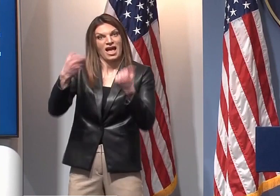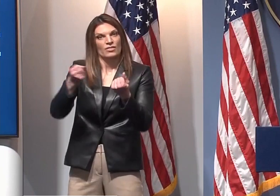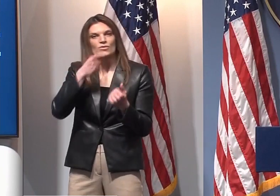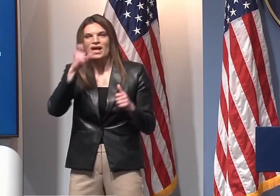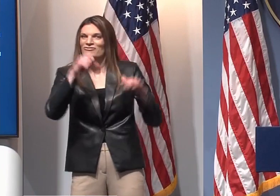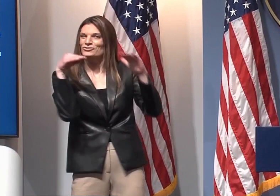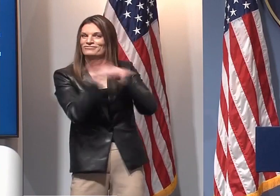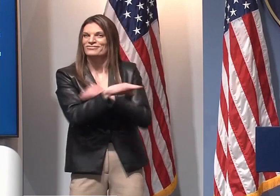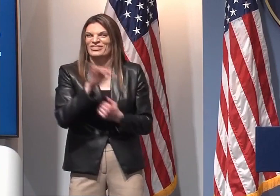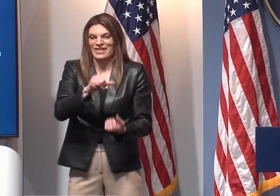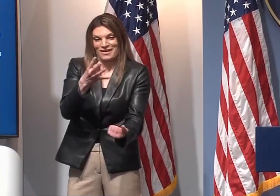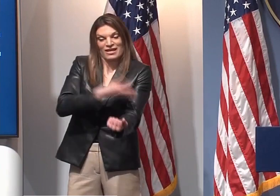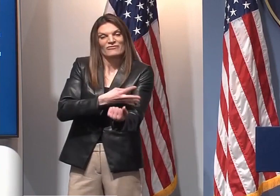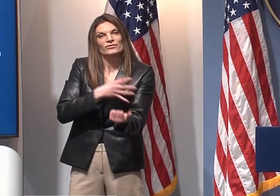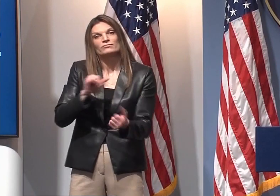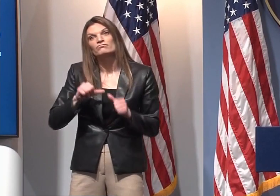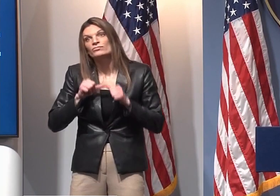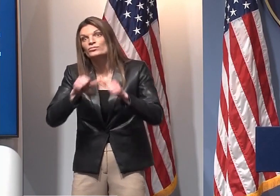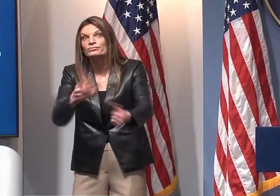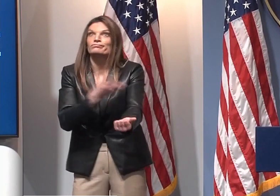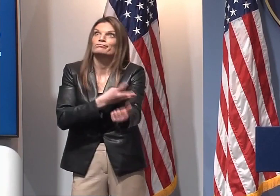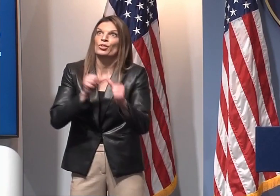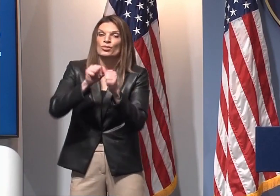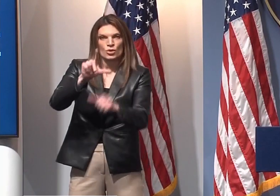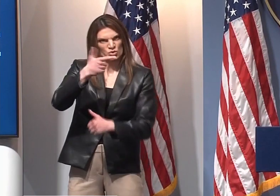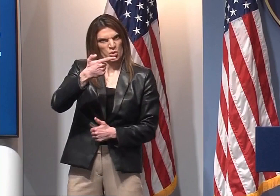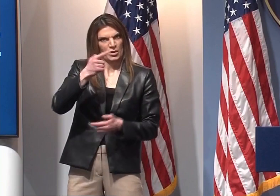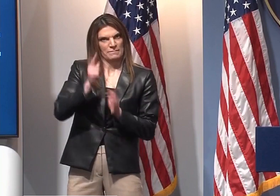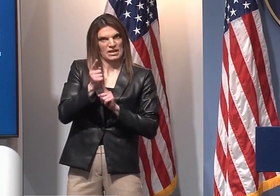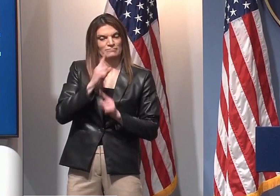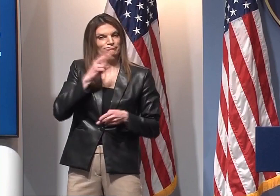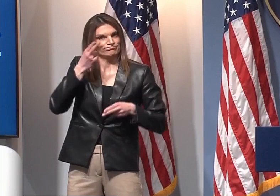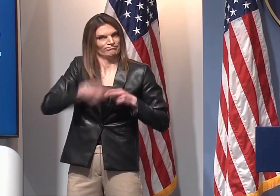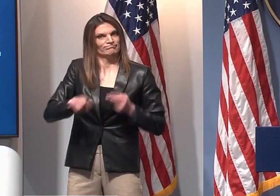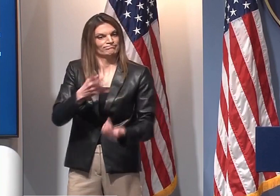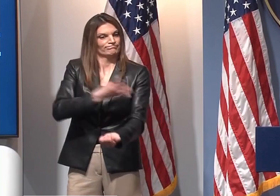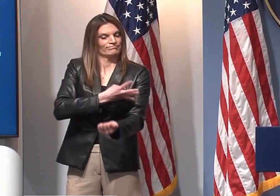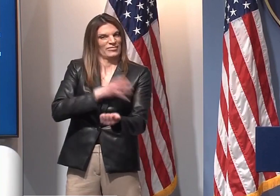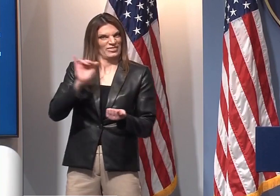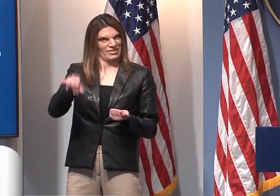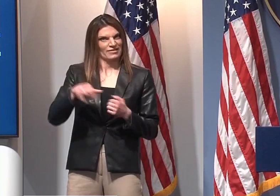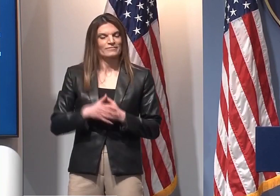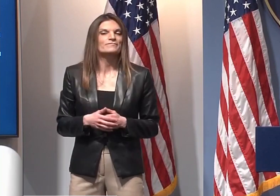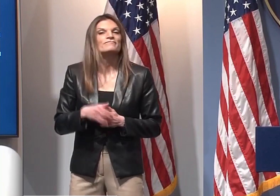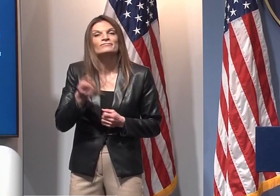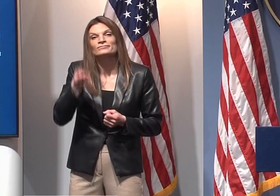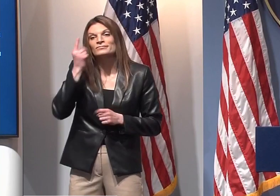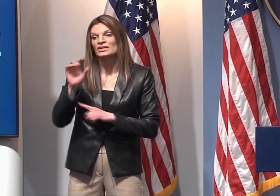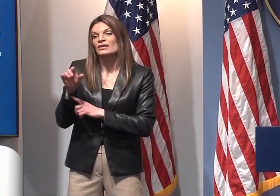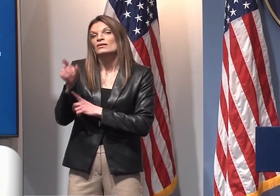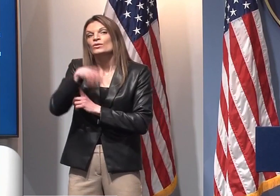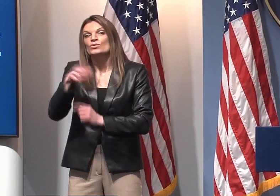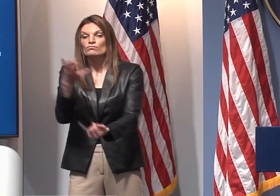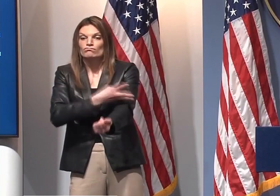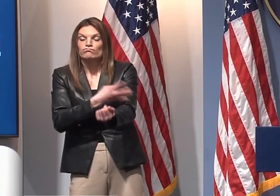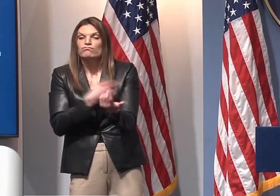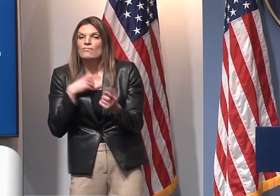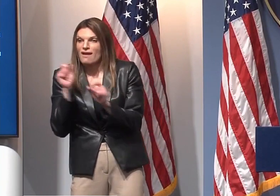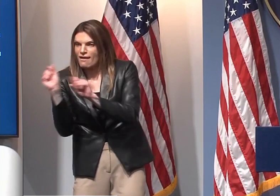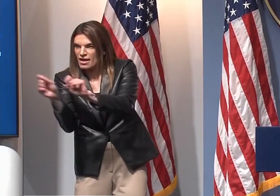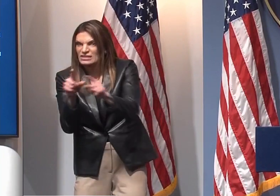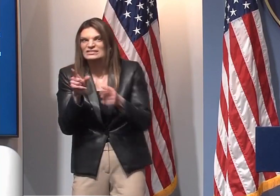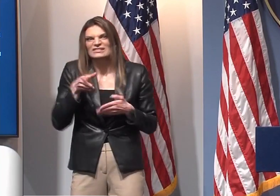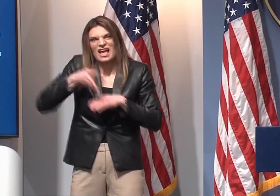minutes. Our preliminary data from Michigan shows that 94% of people who received this reported no side effects, and